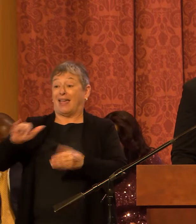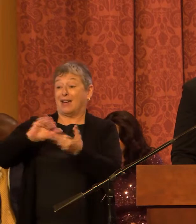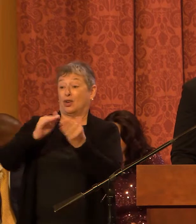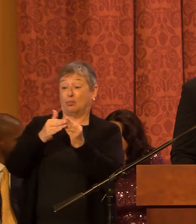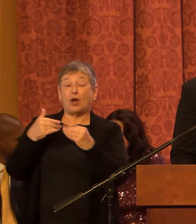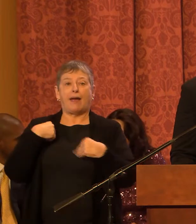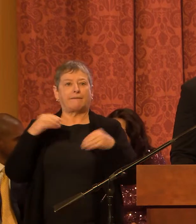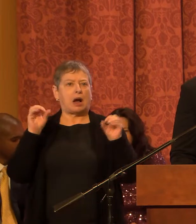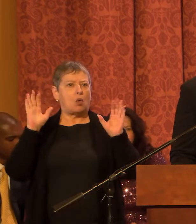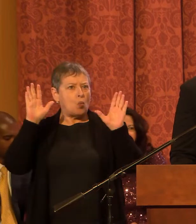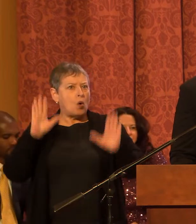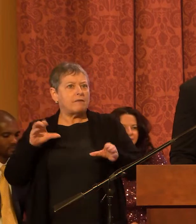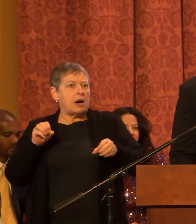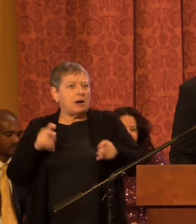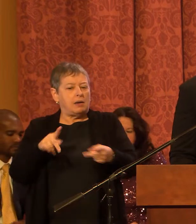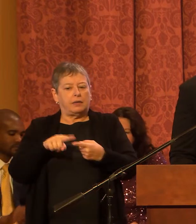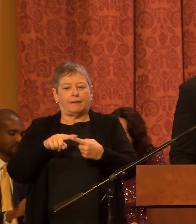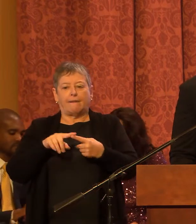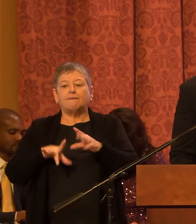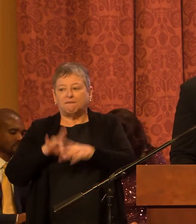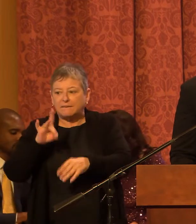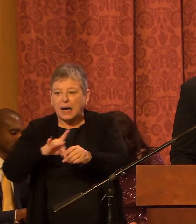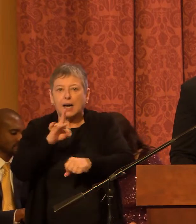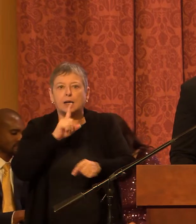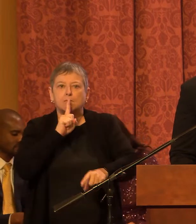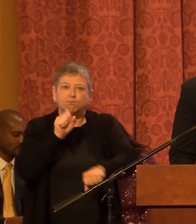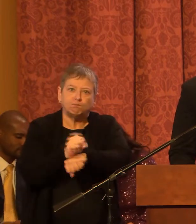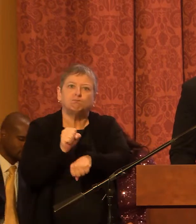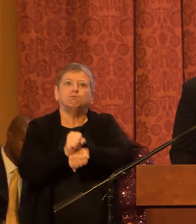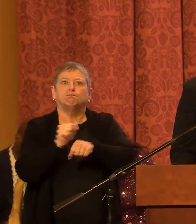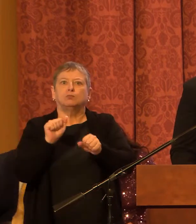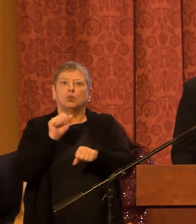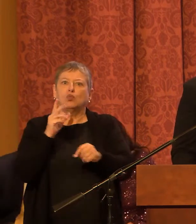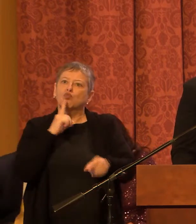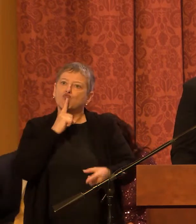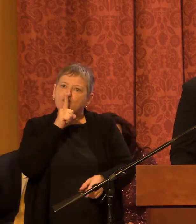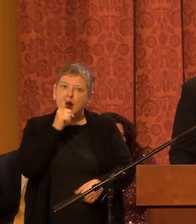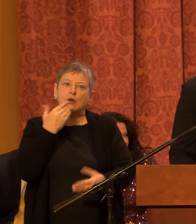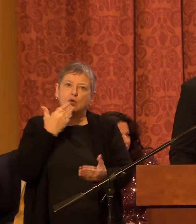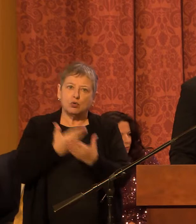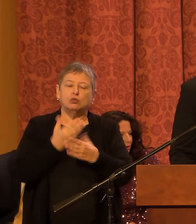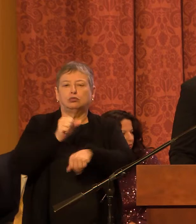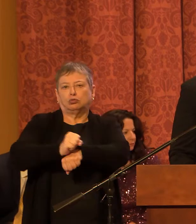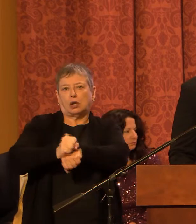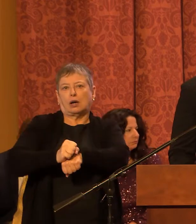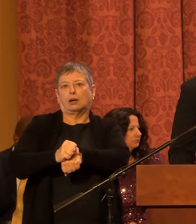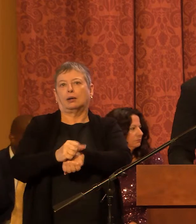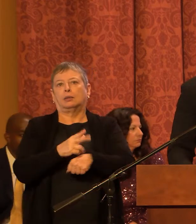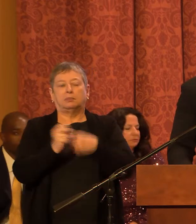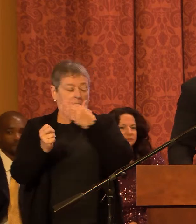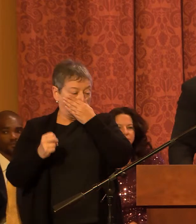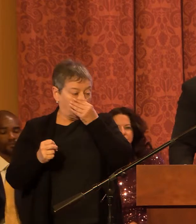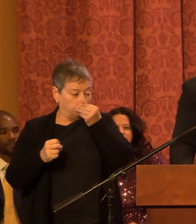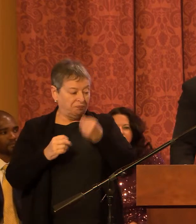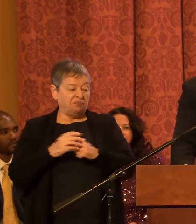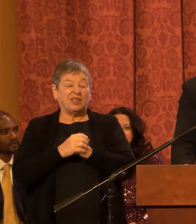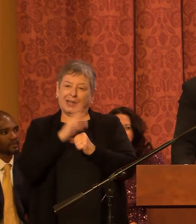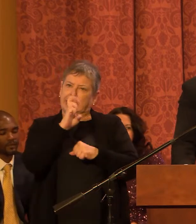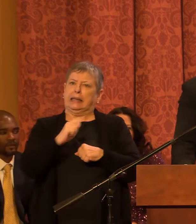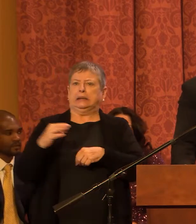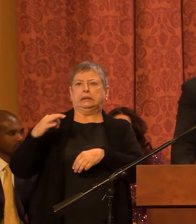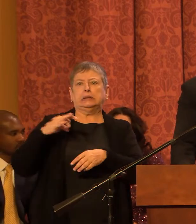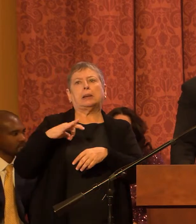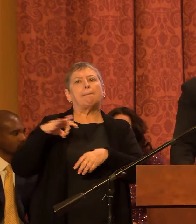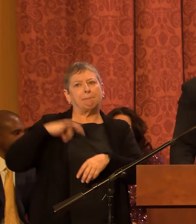every opportunity to find meaningful employment. Paul is an asset to the Acadiana Autism Society and deserves